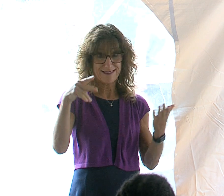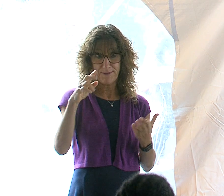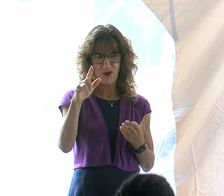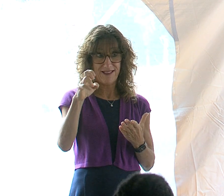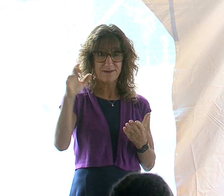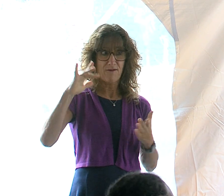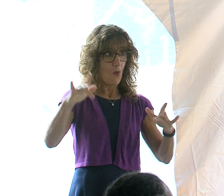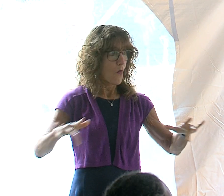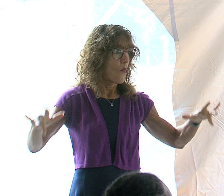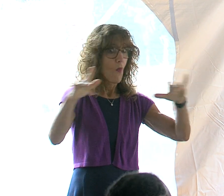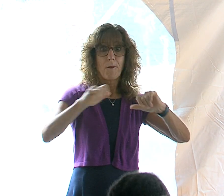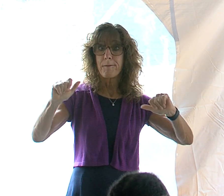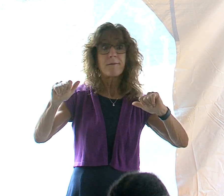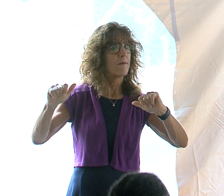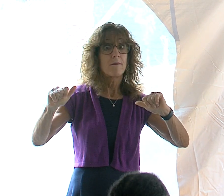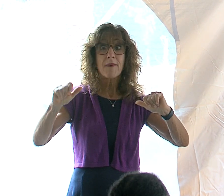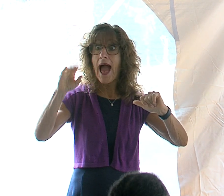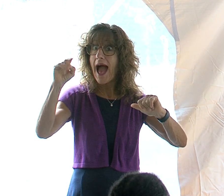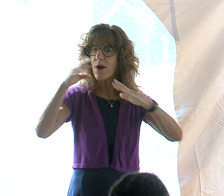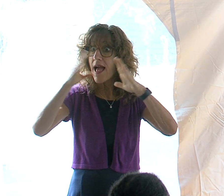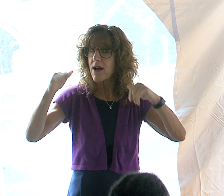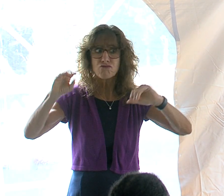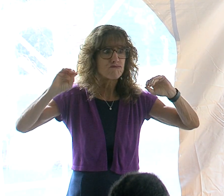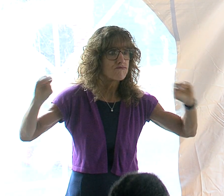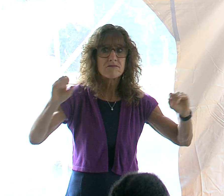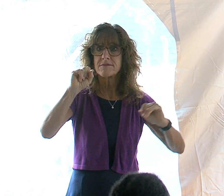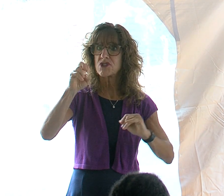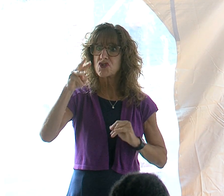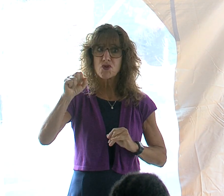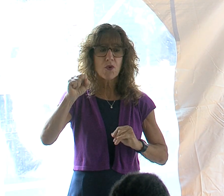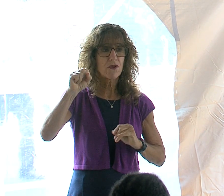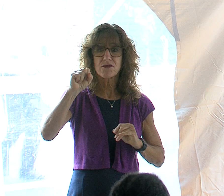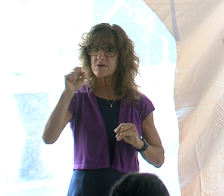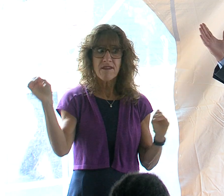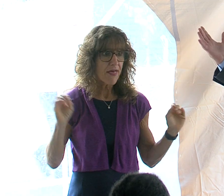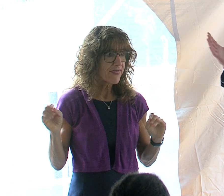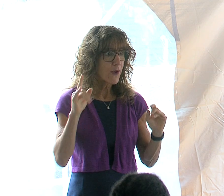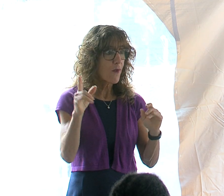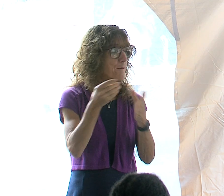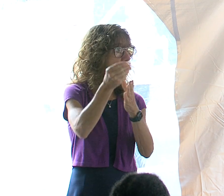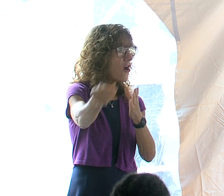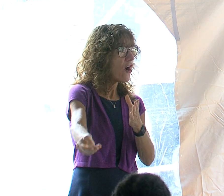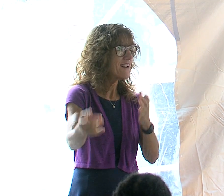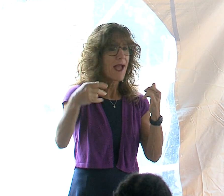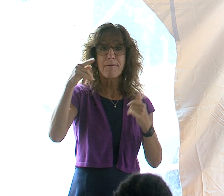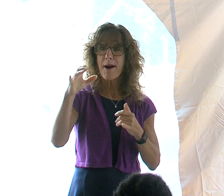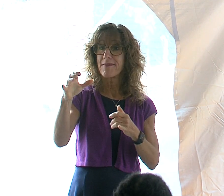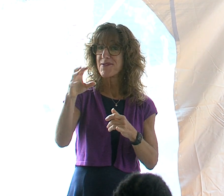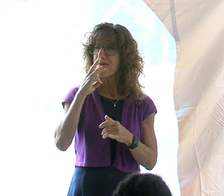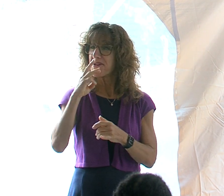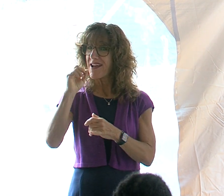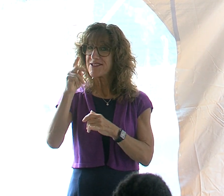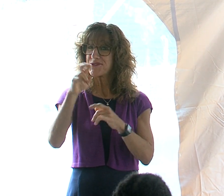previously vacant with outhouses, wasn't served by sewer, public sewer, when we acquired it. Now public water and sewer is